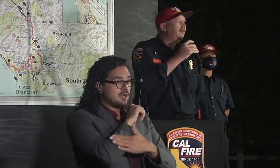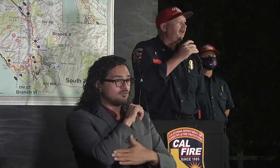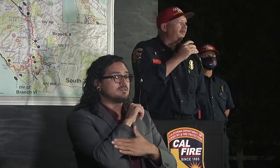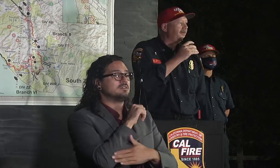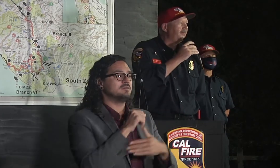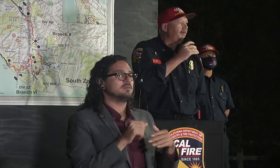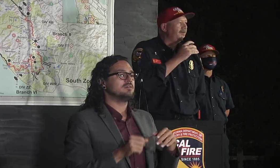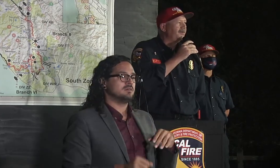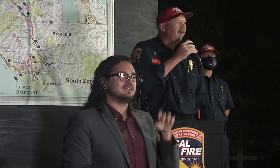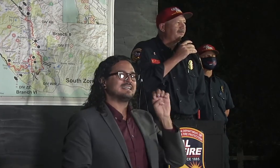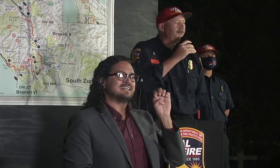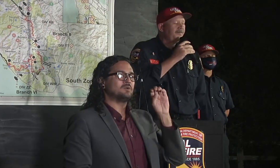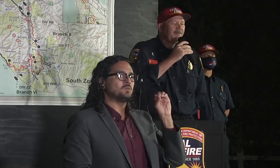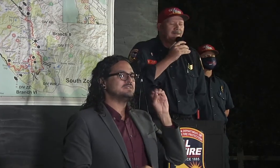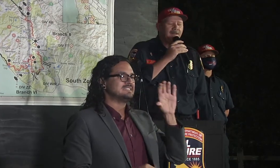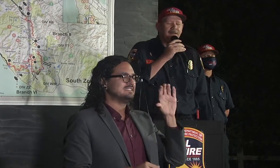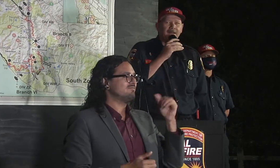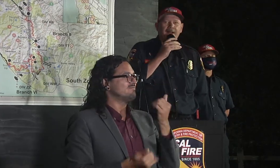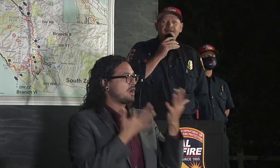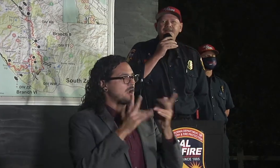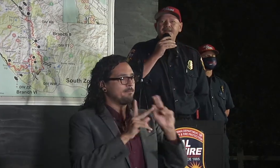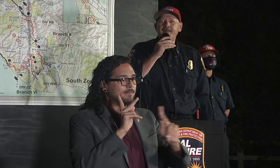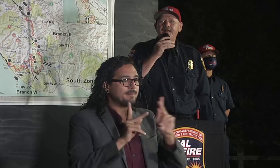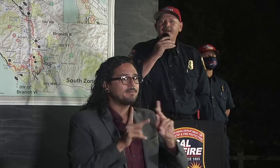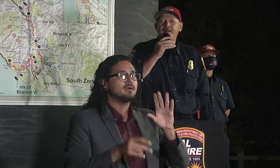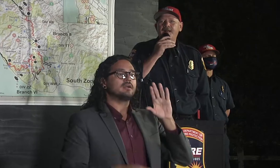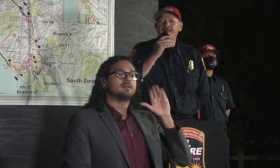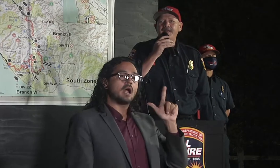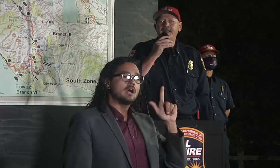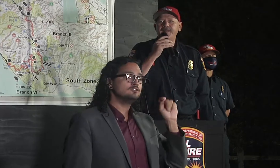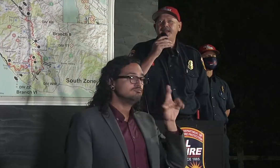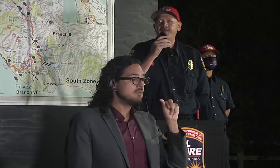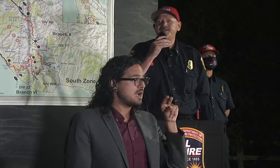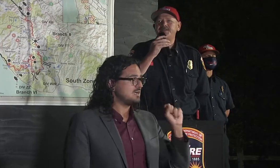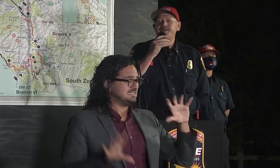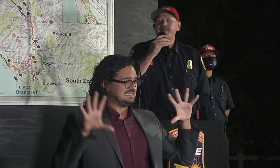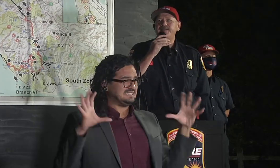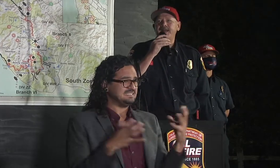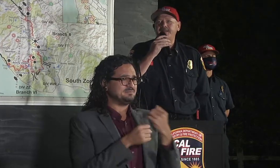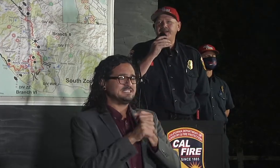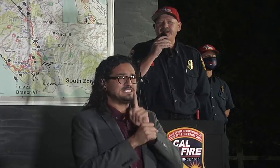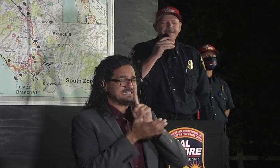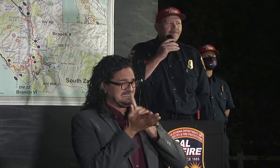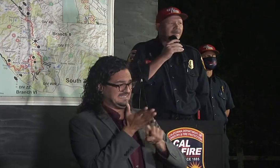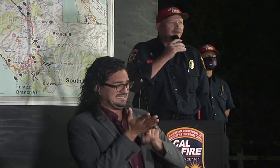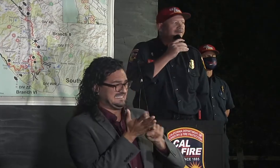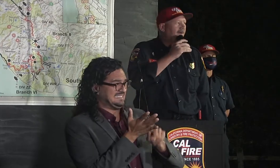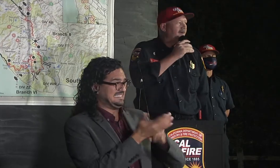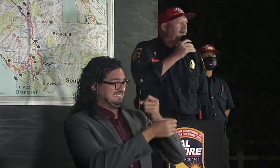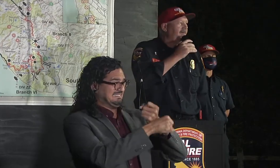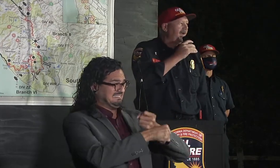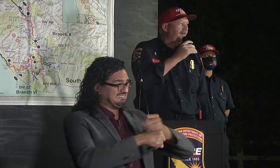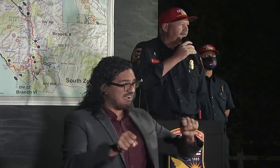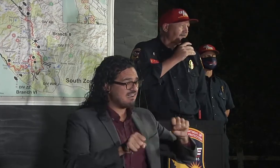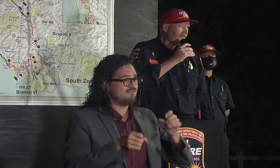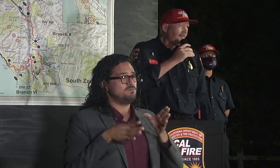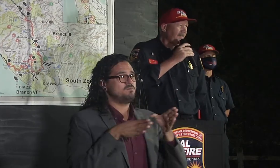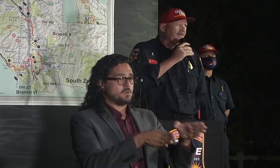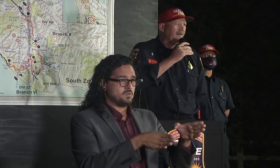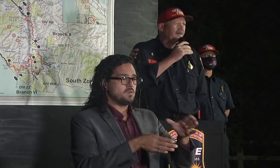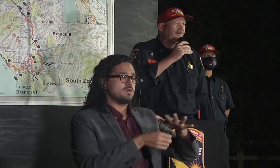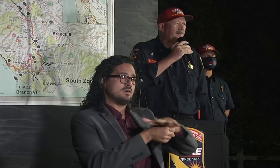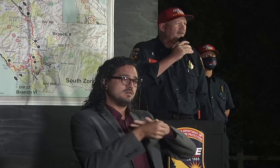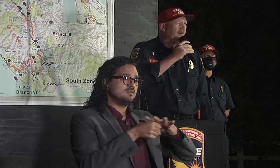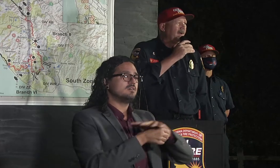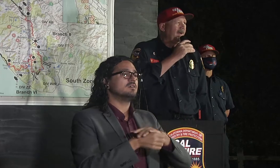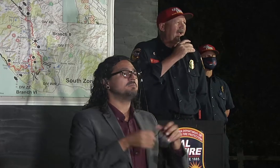make them safe for people to travel. And obviously, a lot of the damaged trees out there are starting to come down.